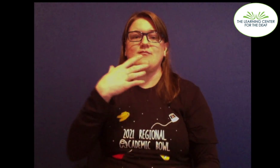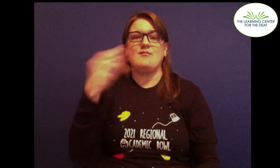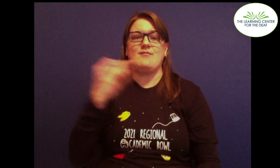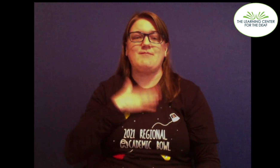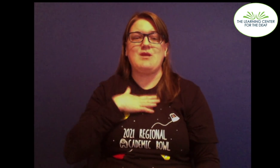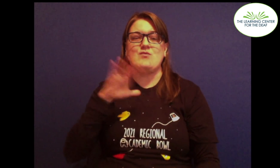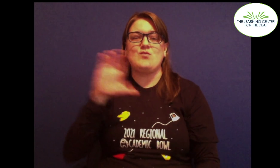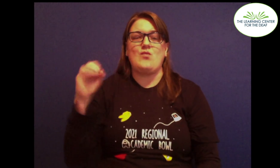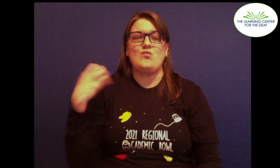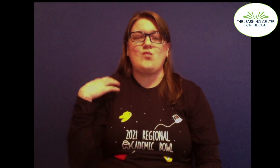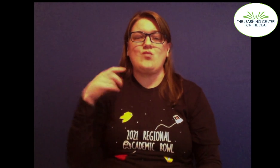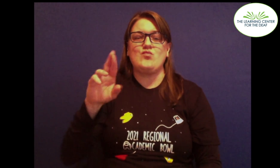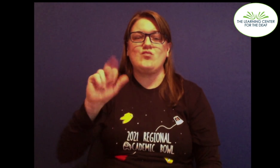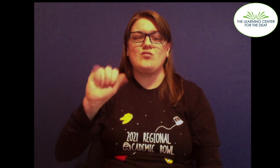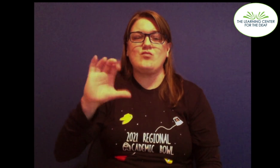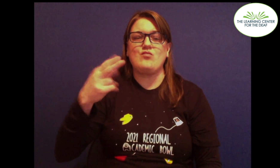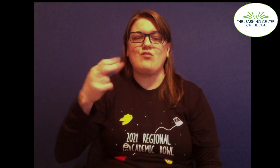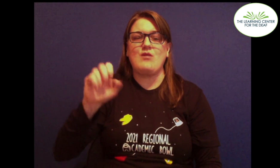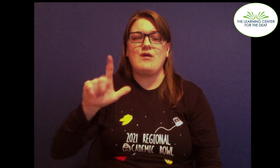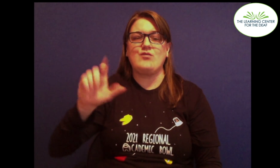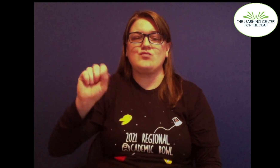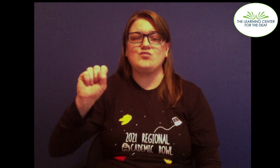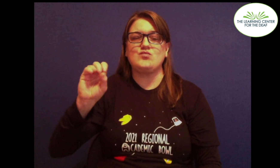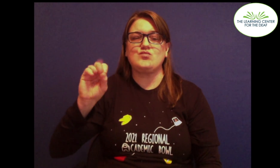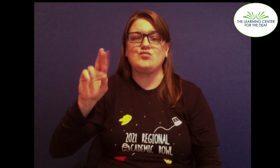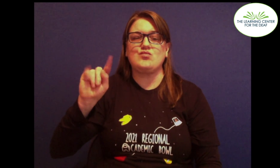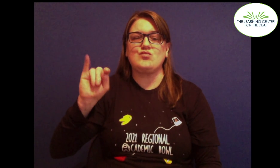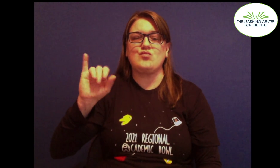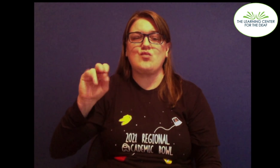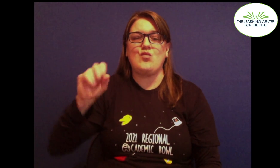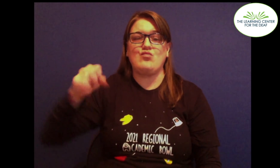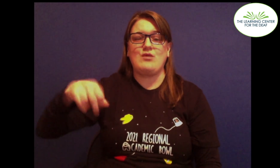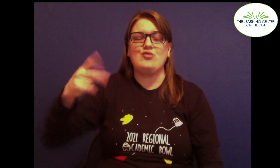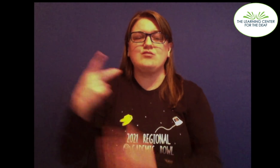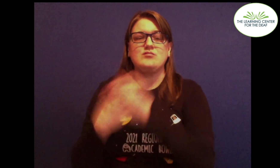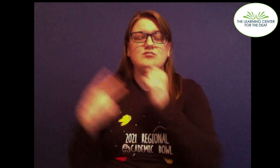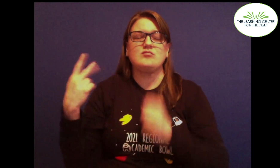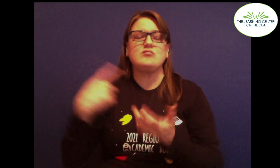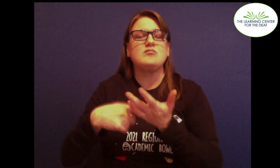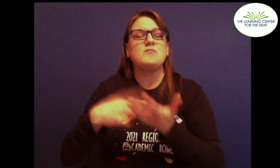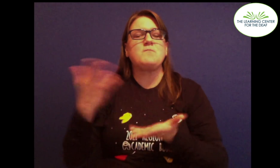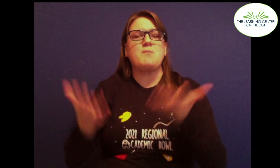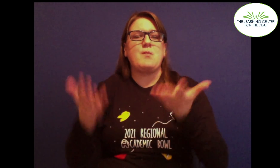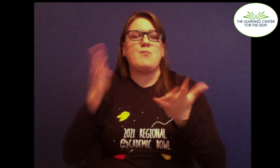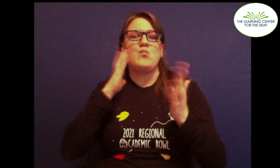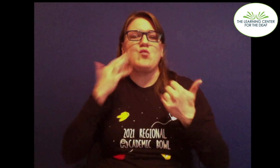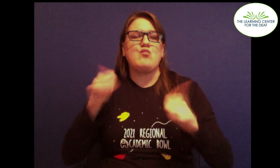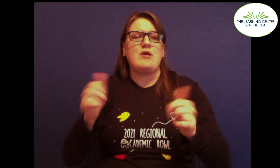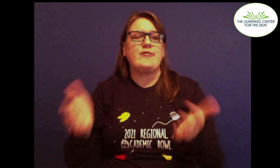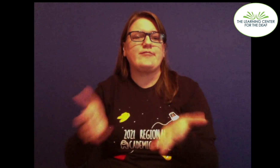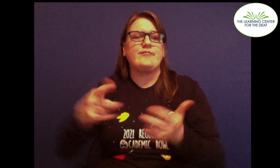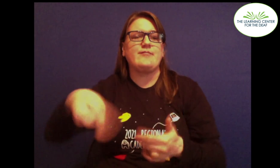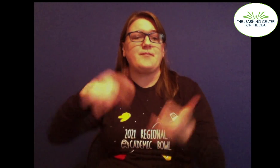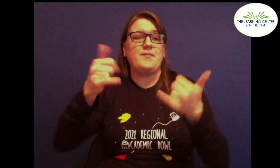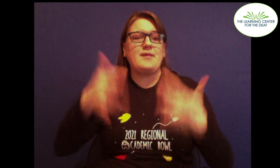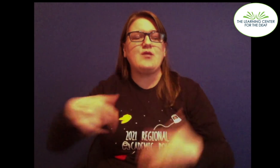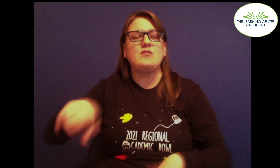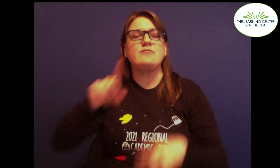Me and my co-coach, Rachel Sortino, will likely be focusing on encouraging the players